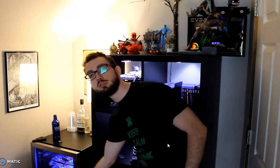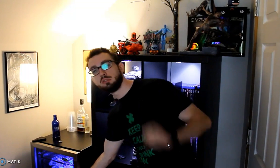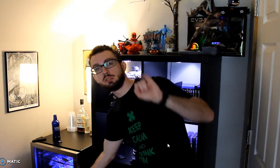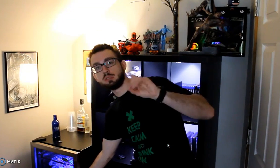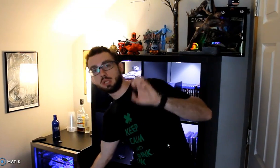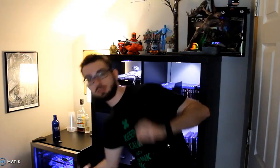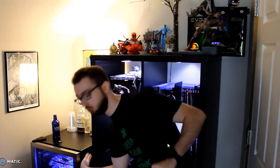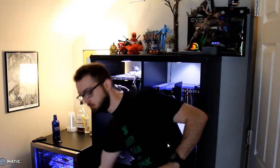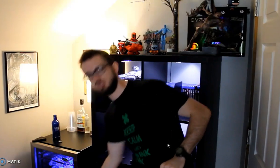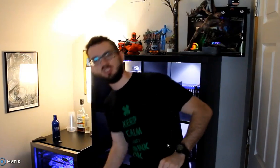And